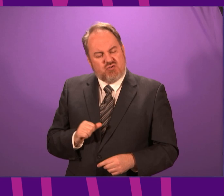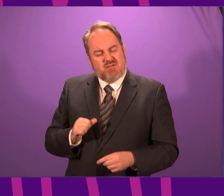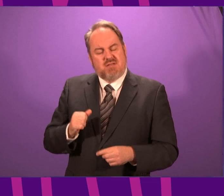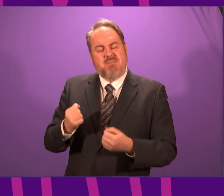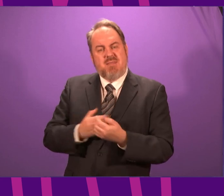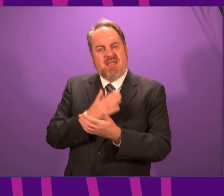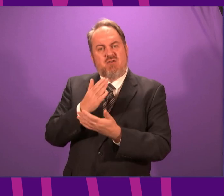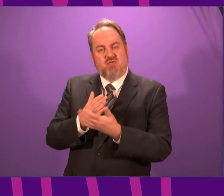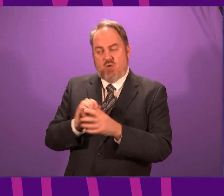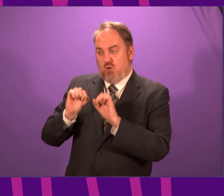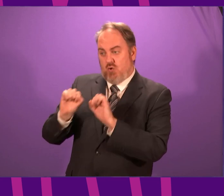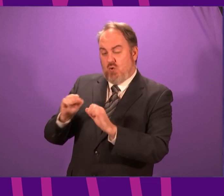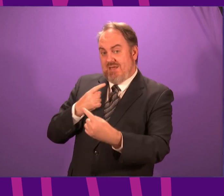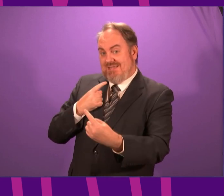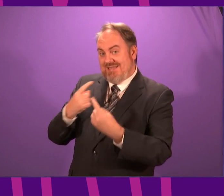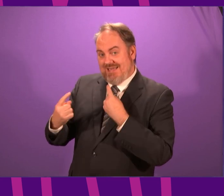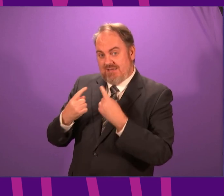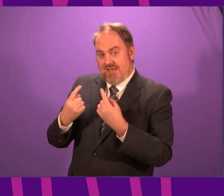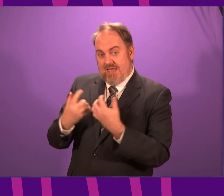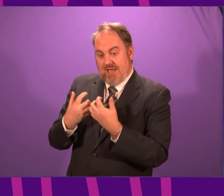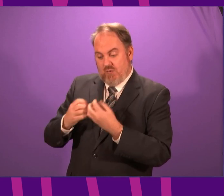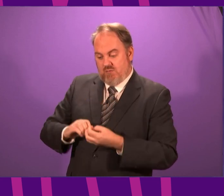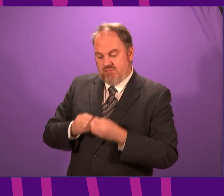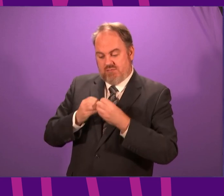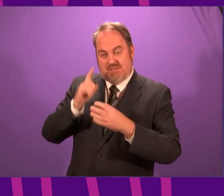detailed and regularly reported and communicated.